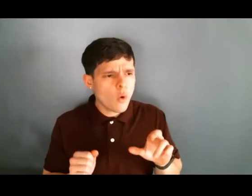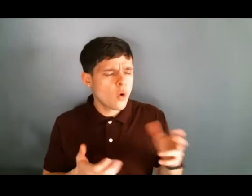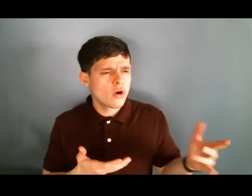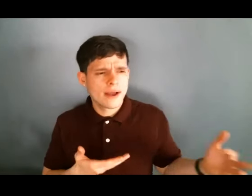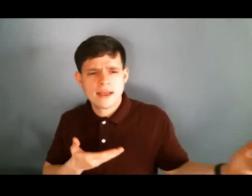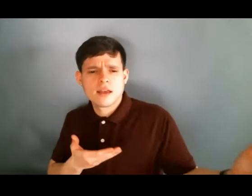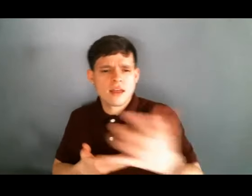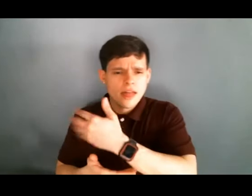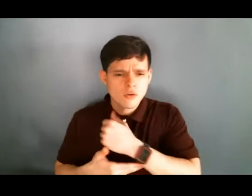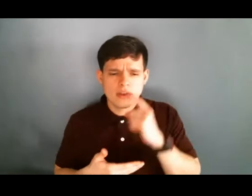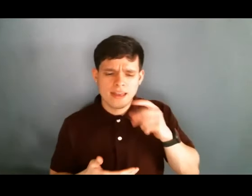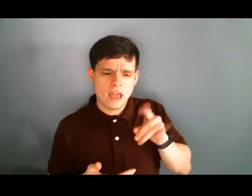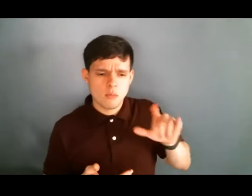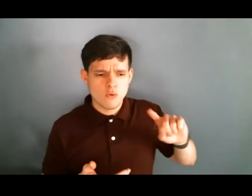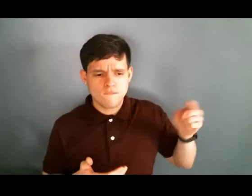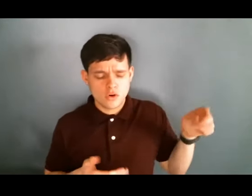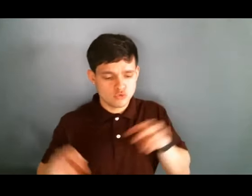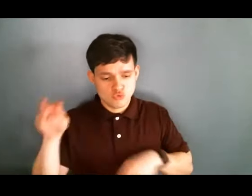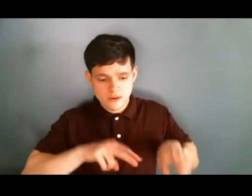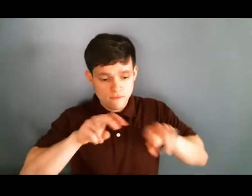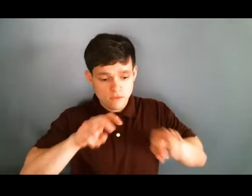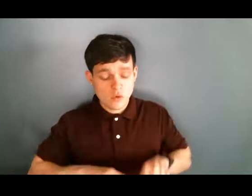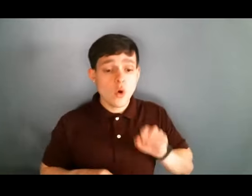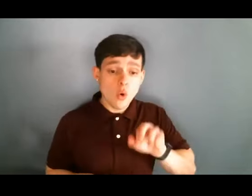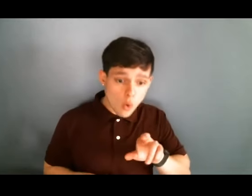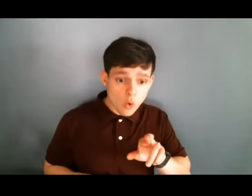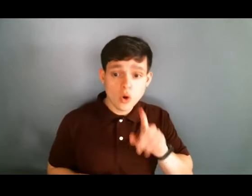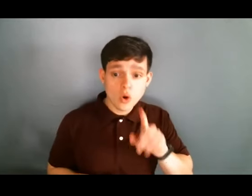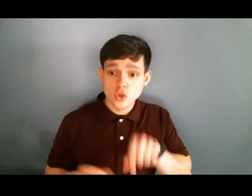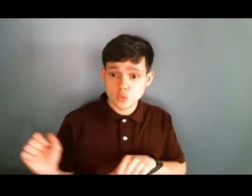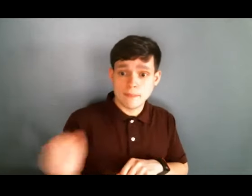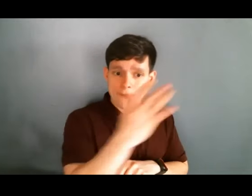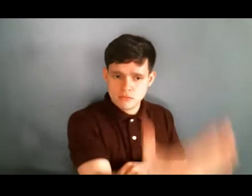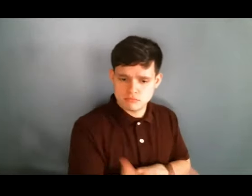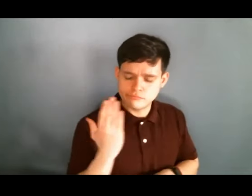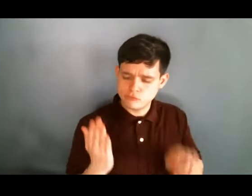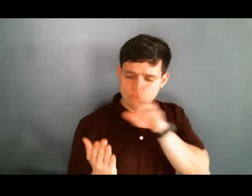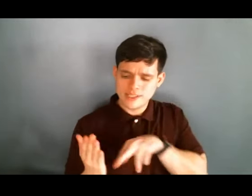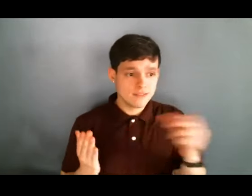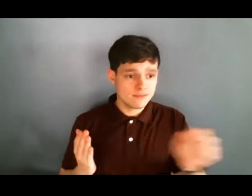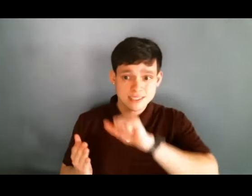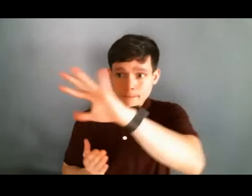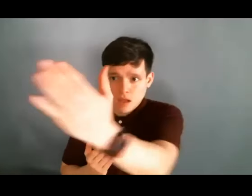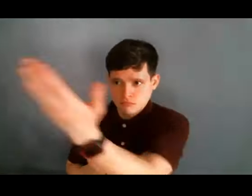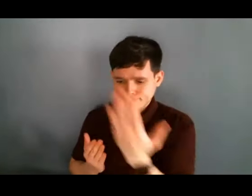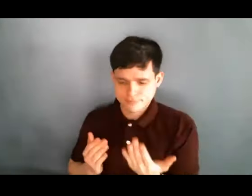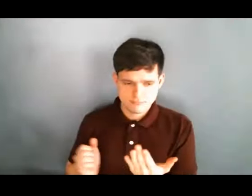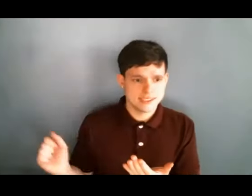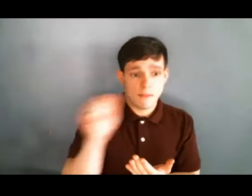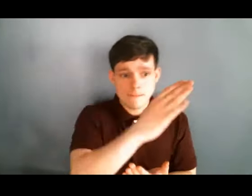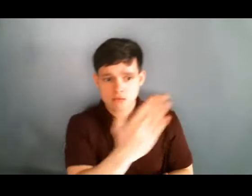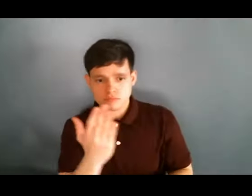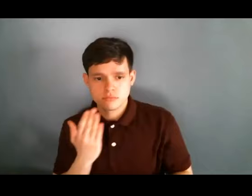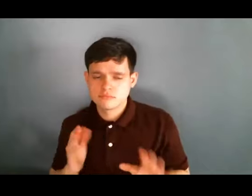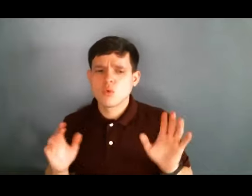for the panel to review, or will submissions be reviewed as they are received? That's a great question. So we have,